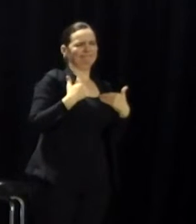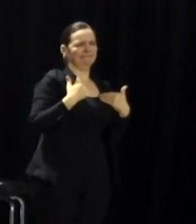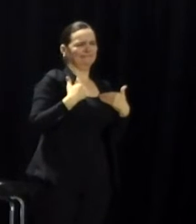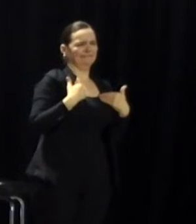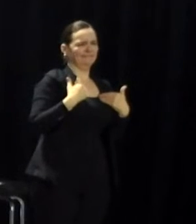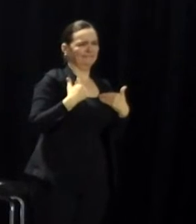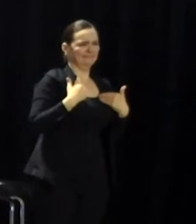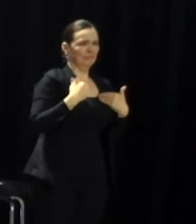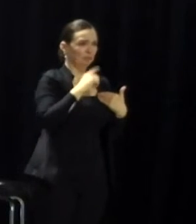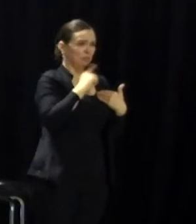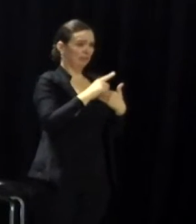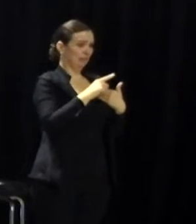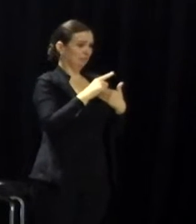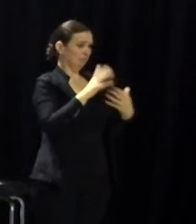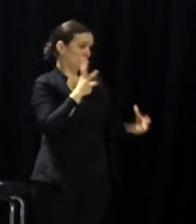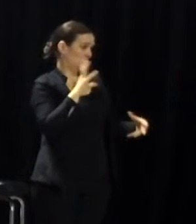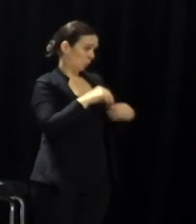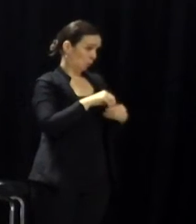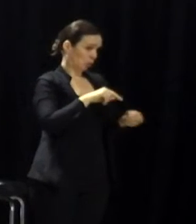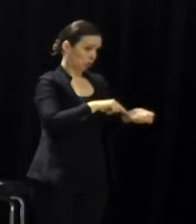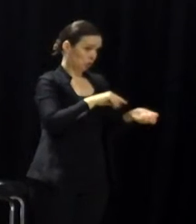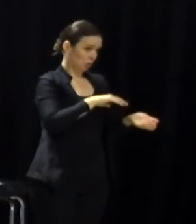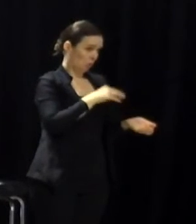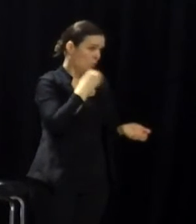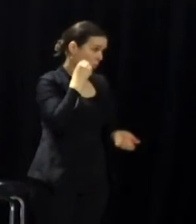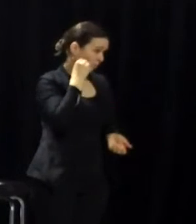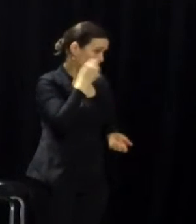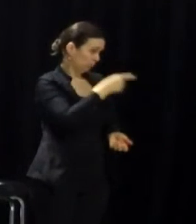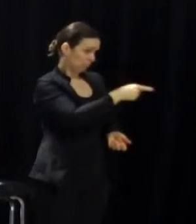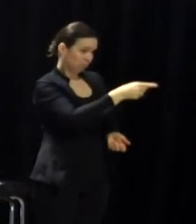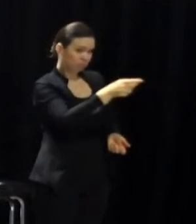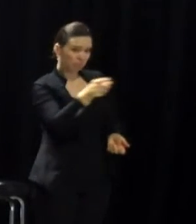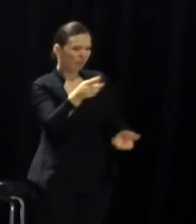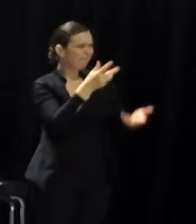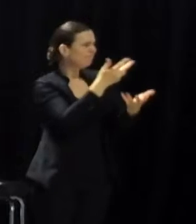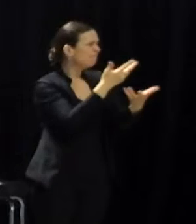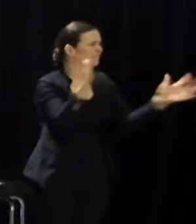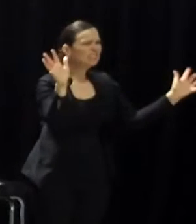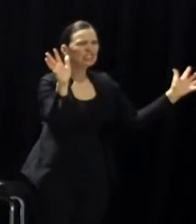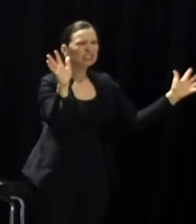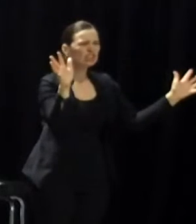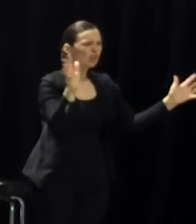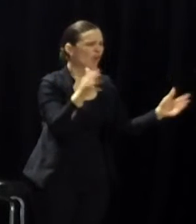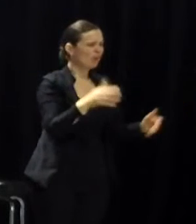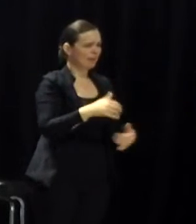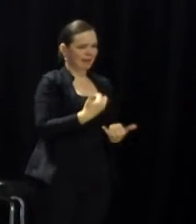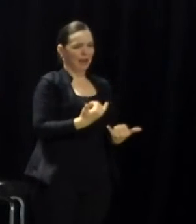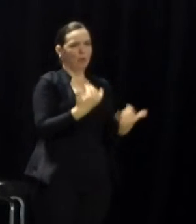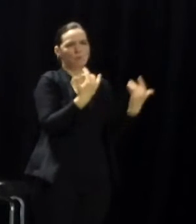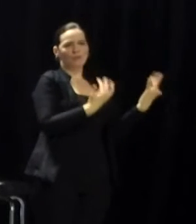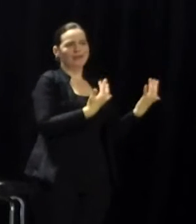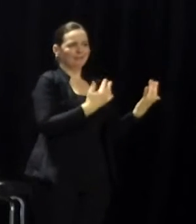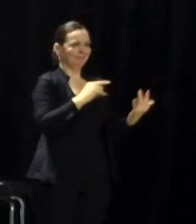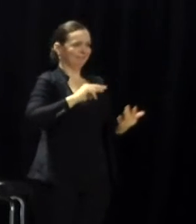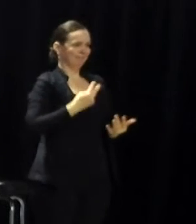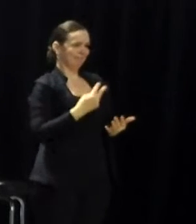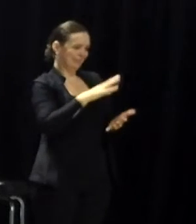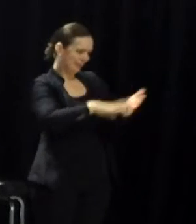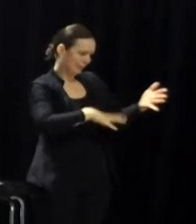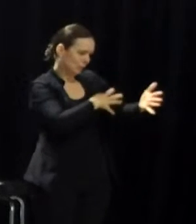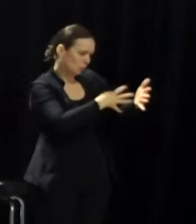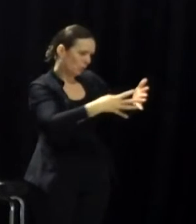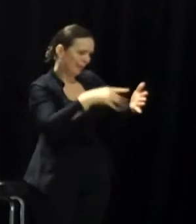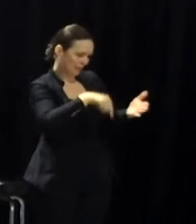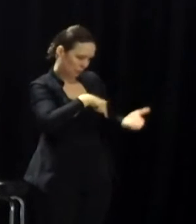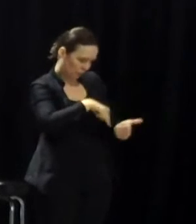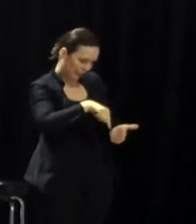already received the first dose. So they're fine. It's these one of them I know is scheduled this week.